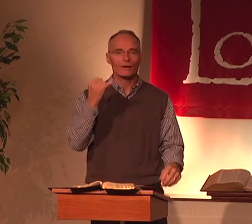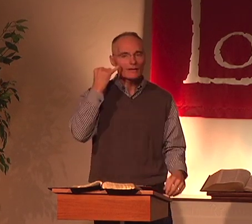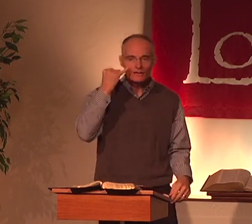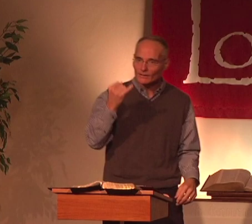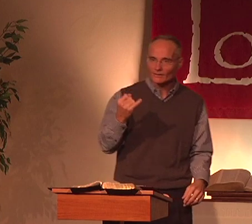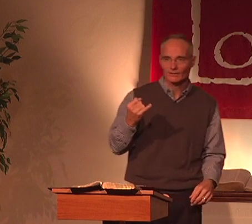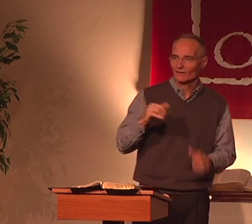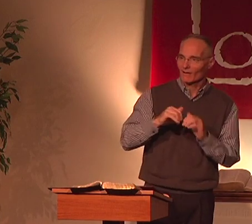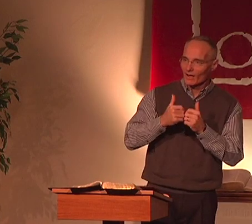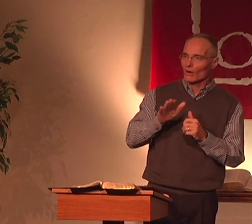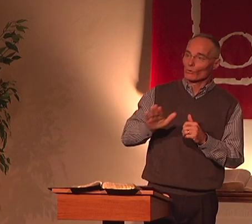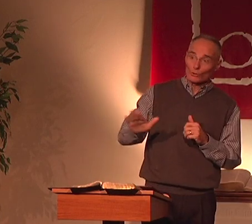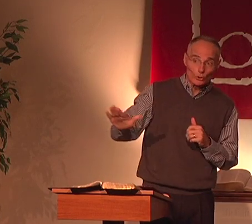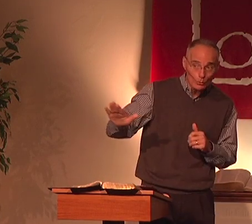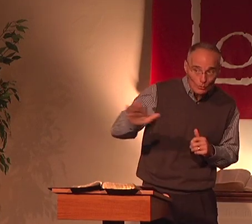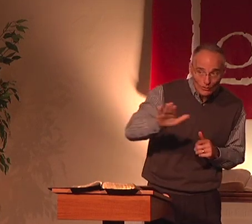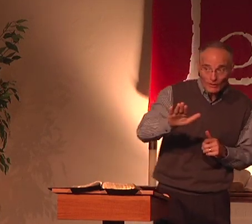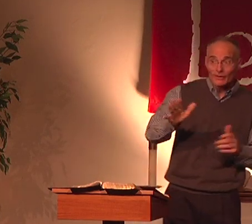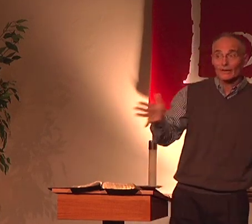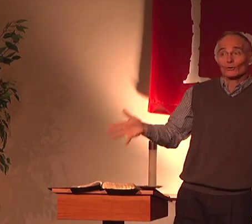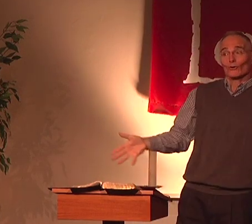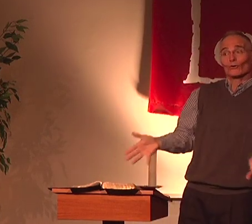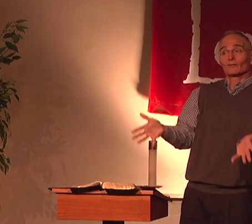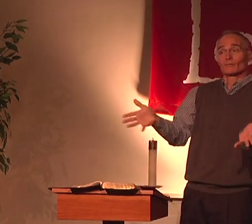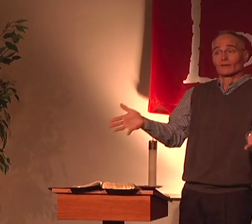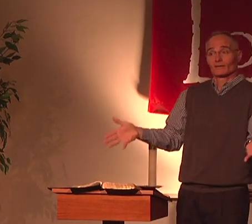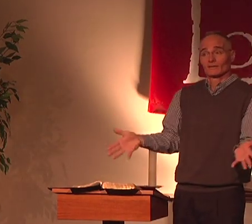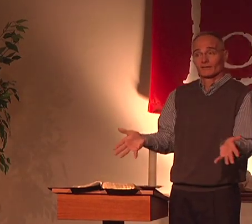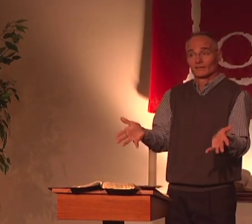You have No idea How your Encouragement